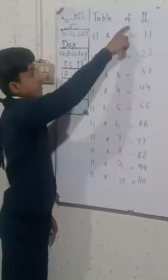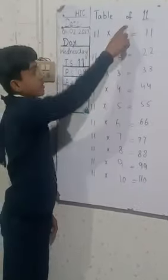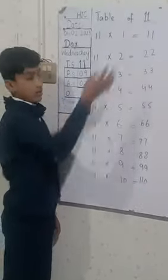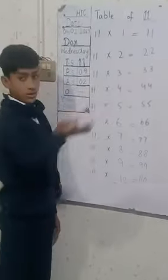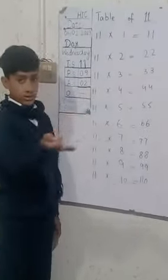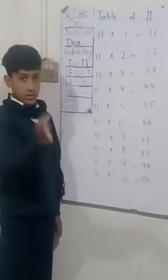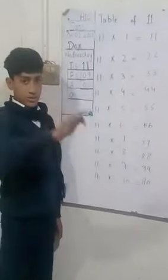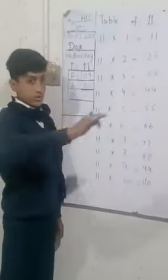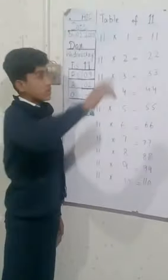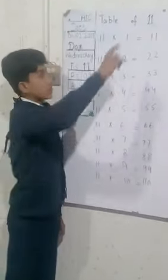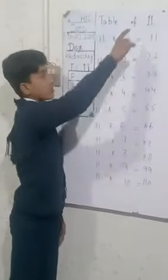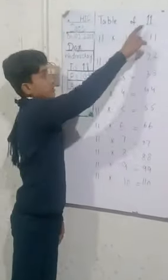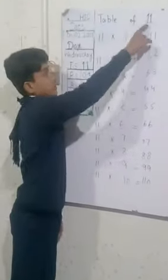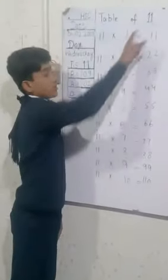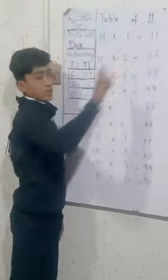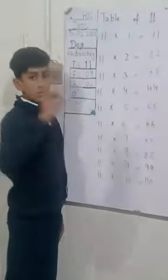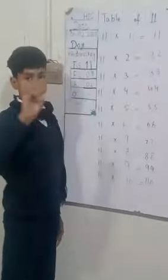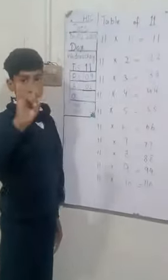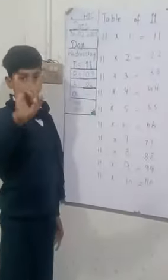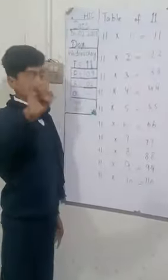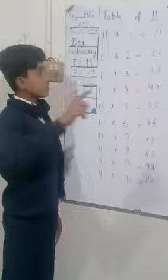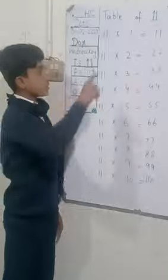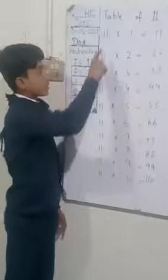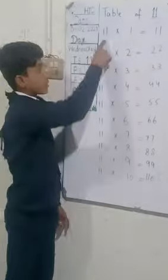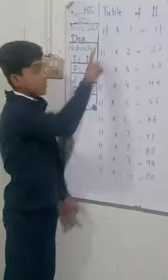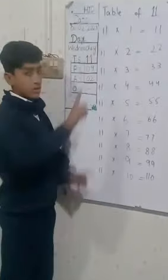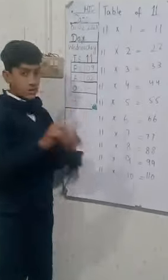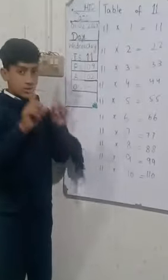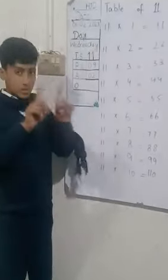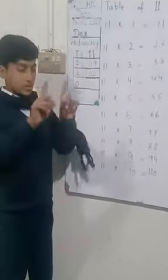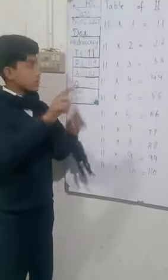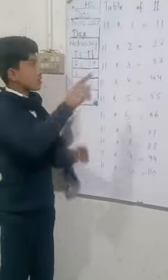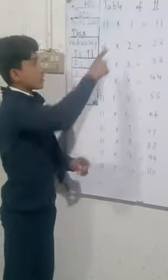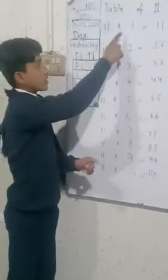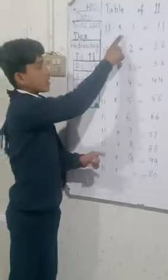Table of 11. 11